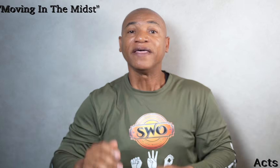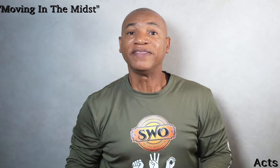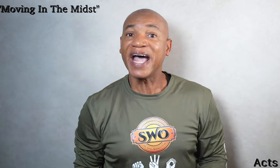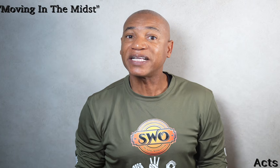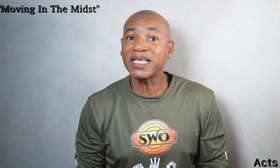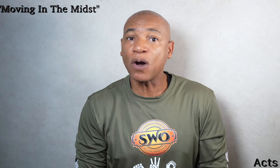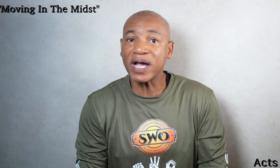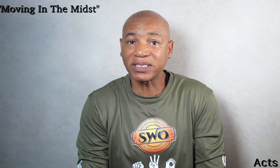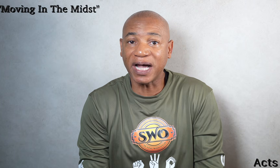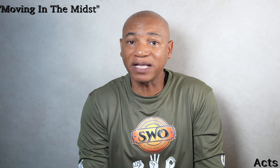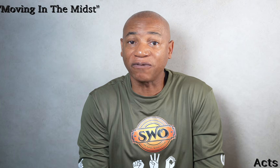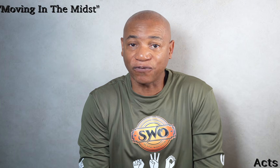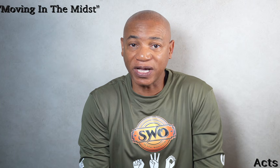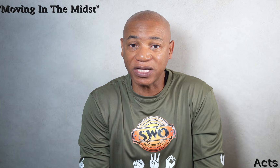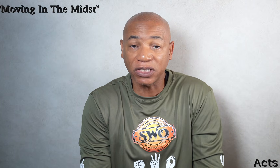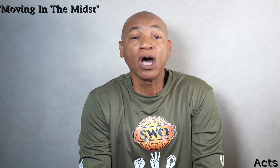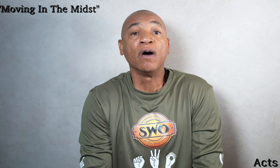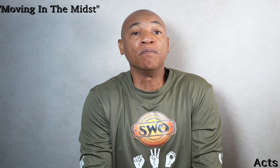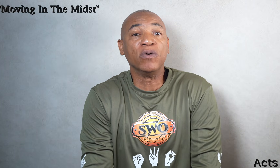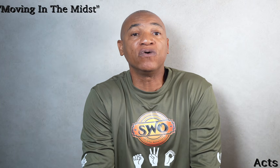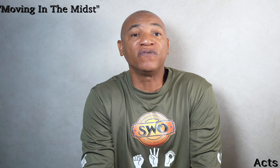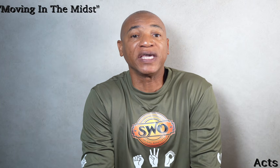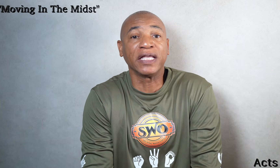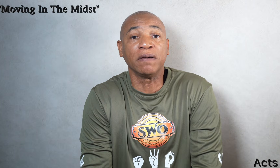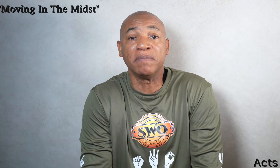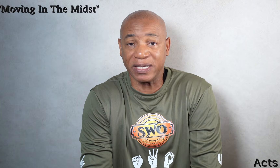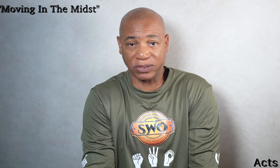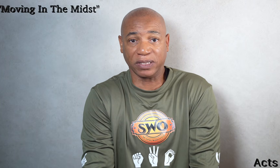That is how I sign the phrase, moving in the mist.